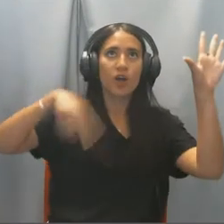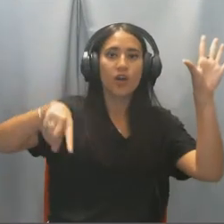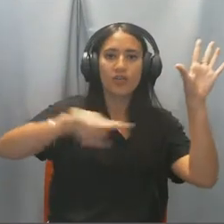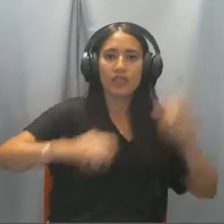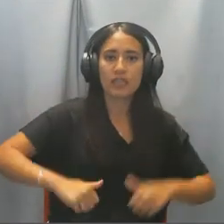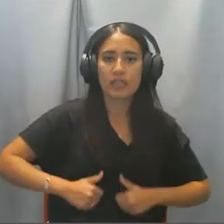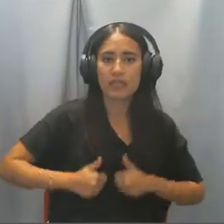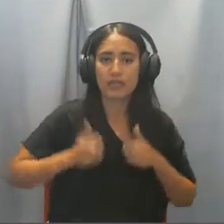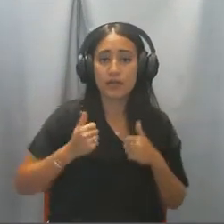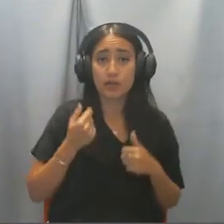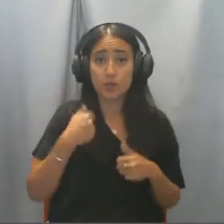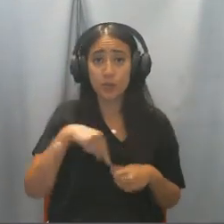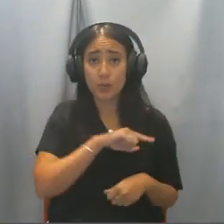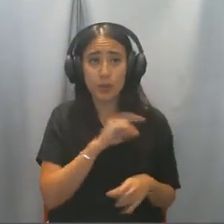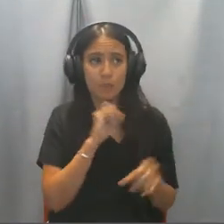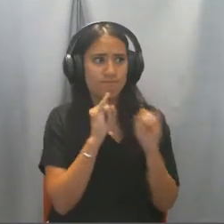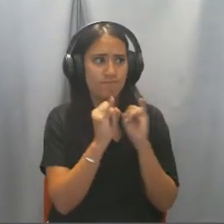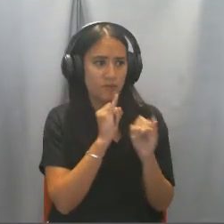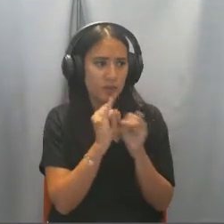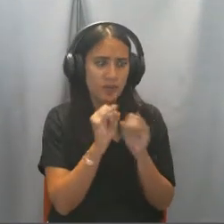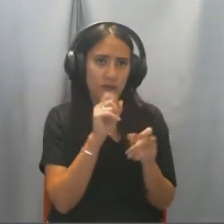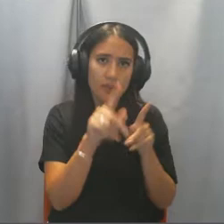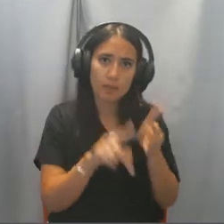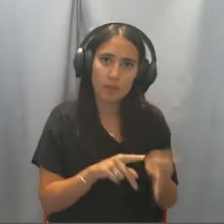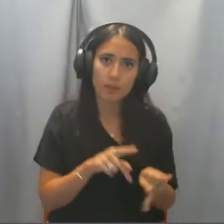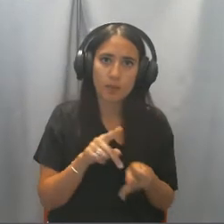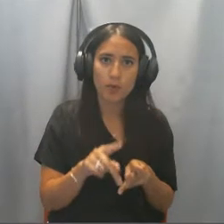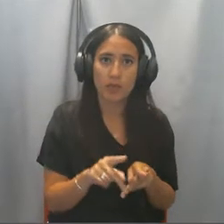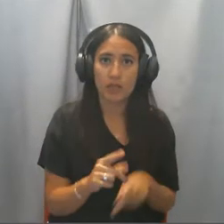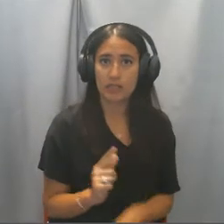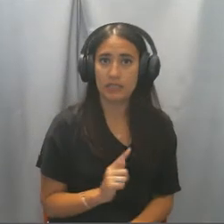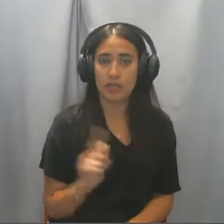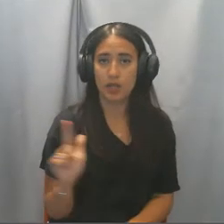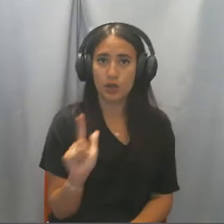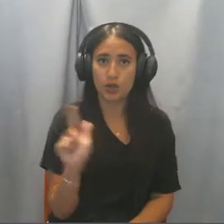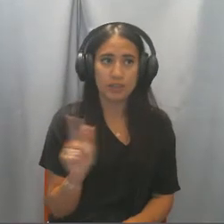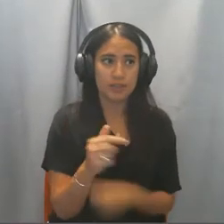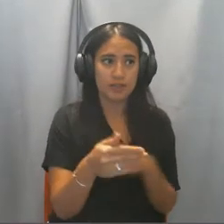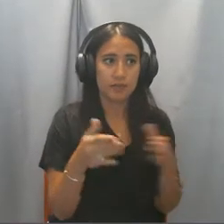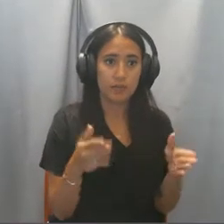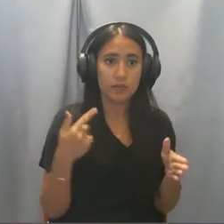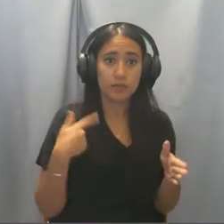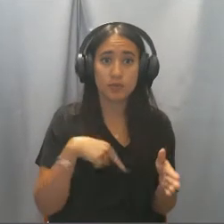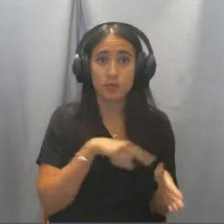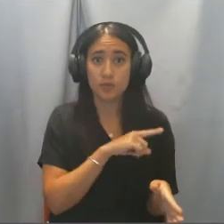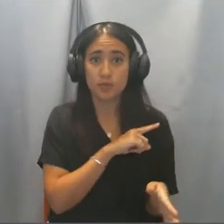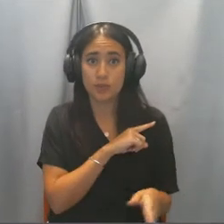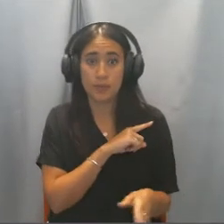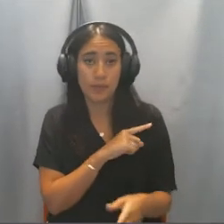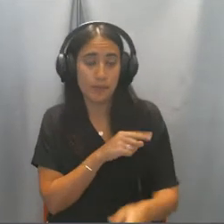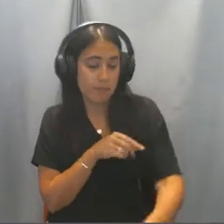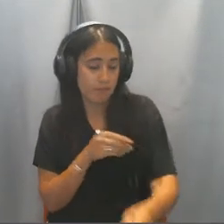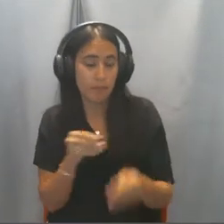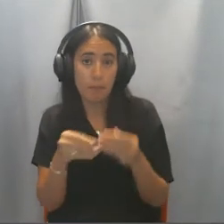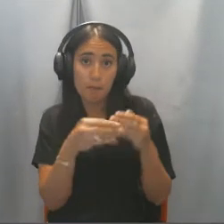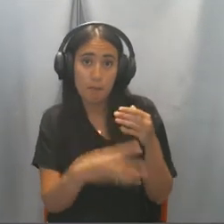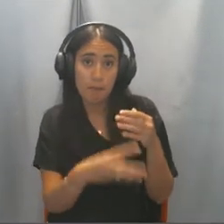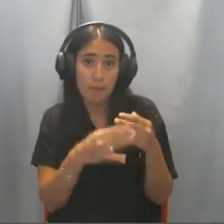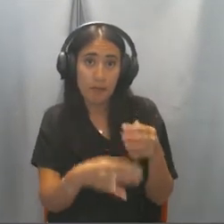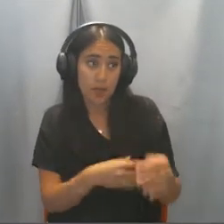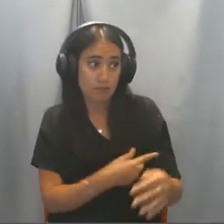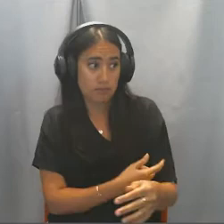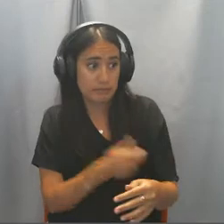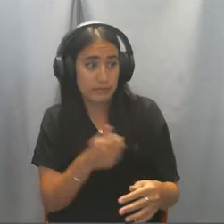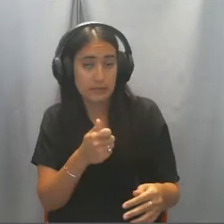rooms. We get their medical records from their doctors. We draw their blood. We scan their brains. We talk to their children.